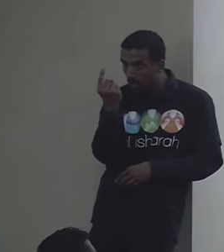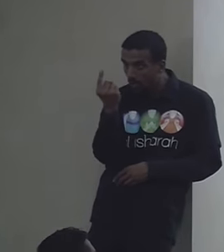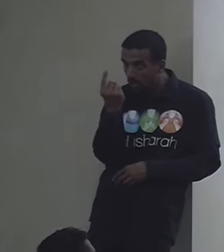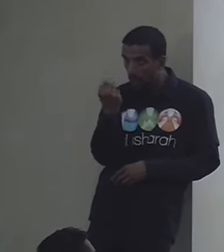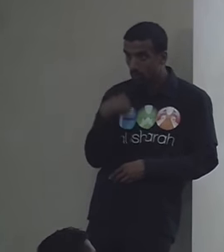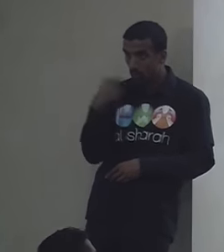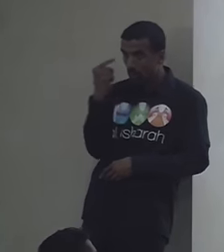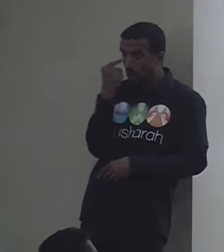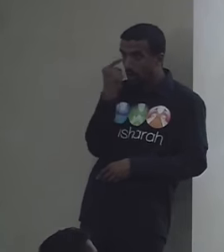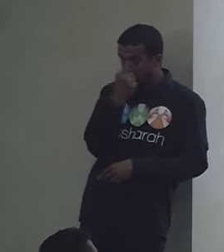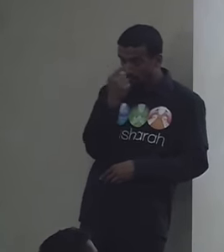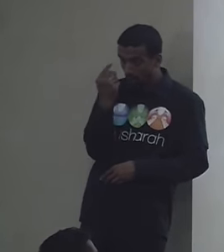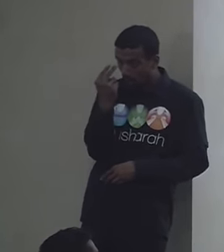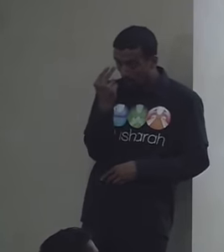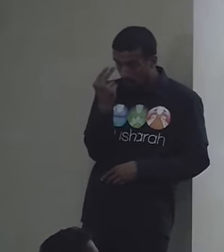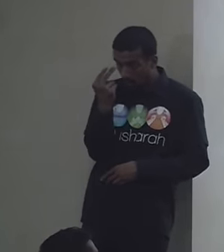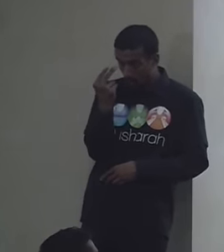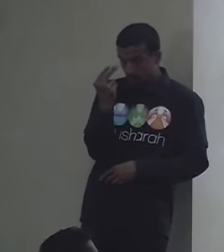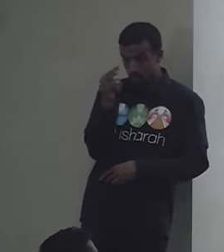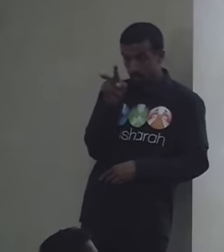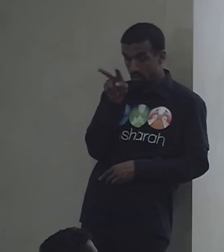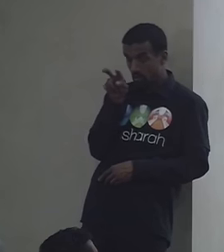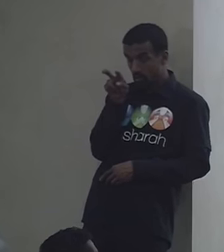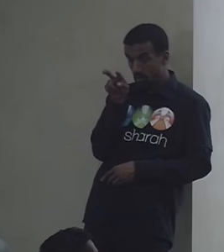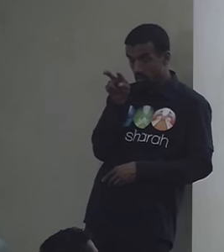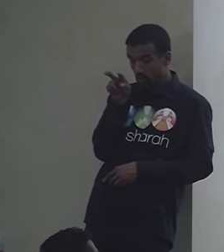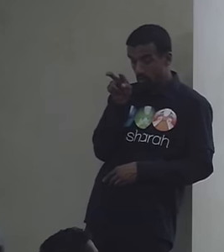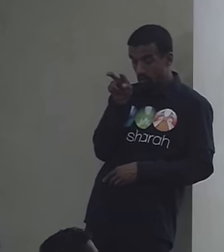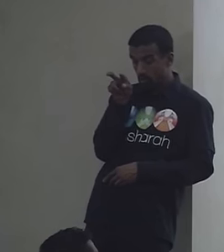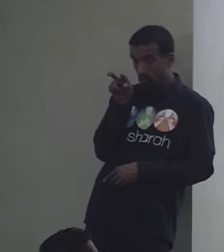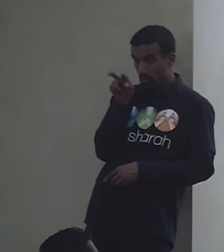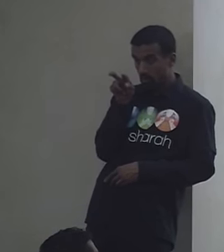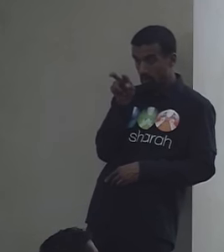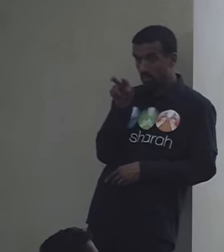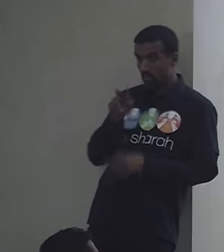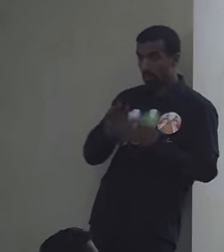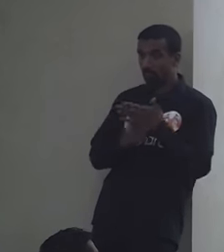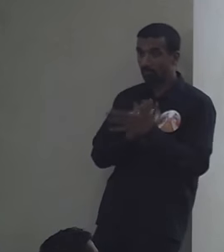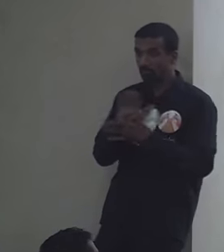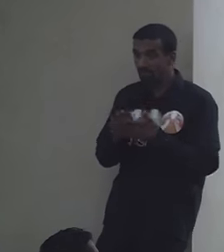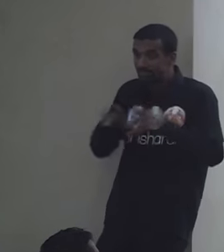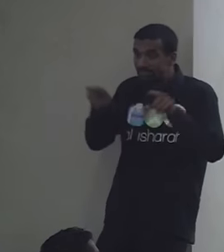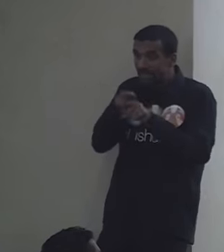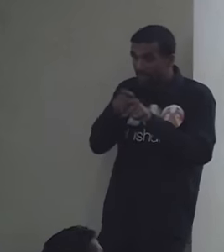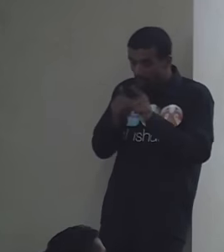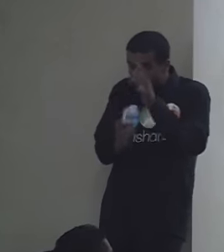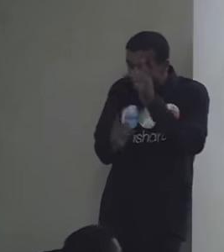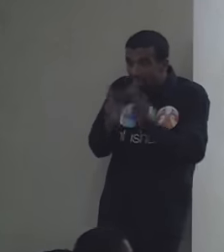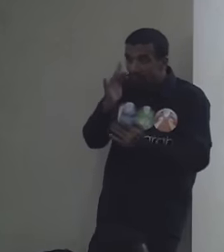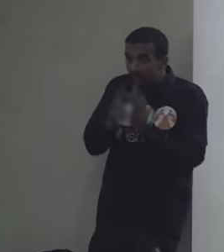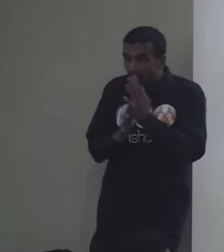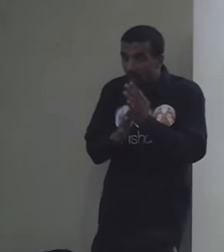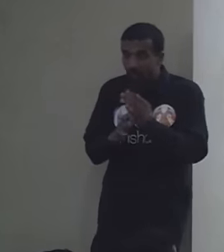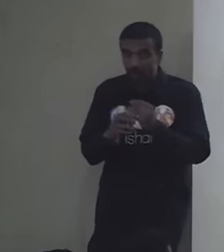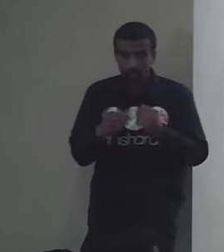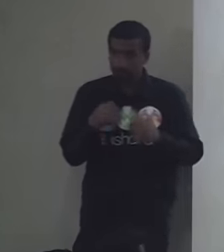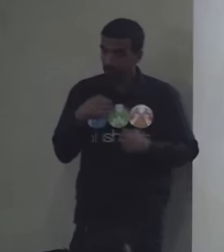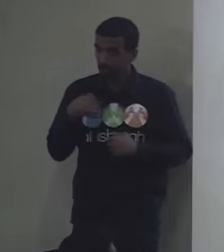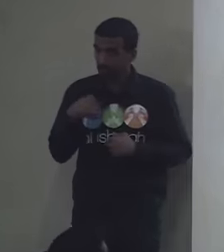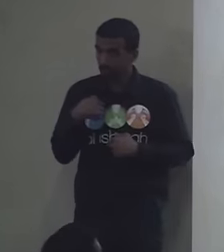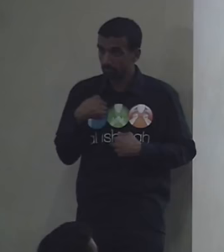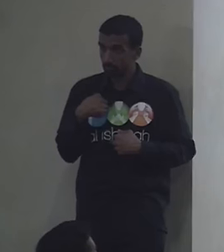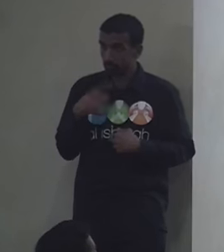eyes. That's actually one of the names of hell. It stares back at you. It stares back at